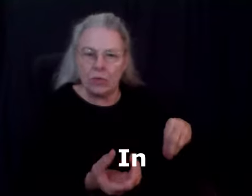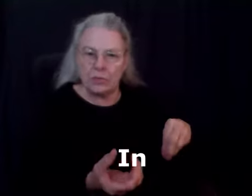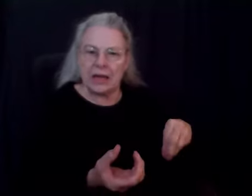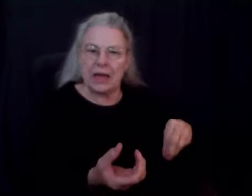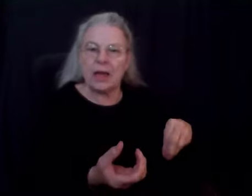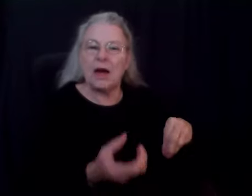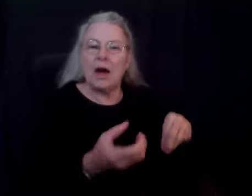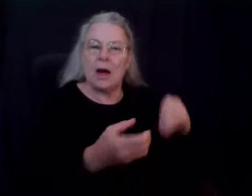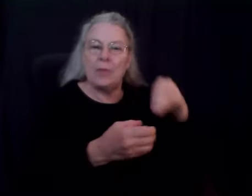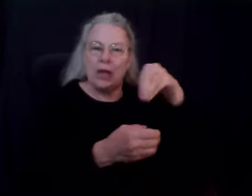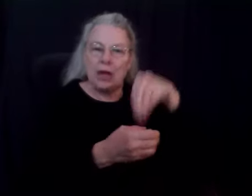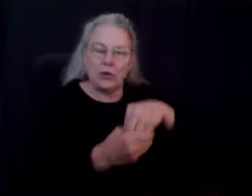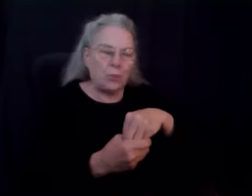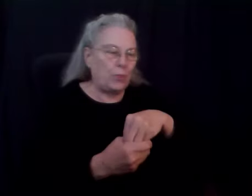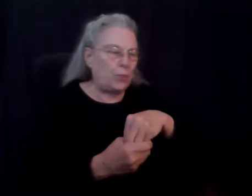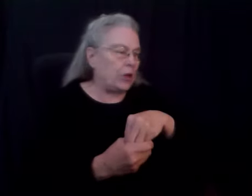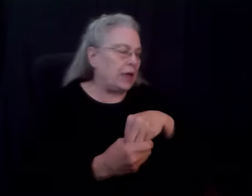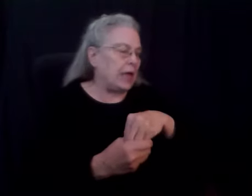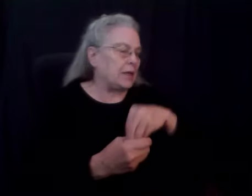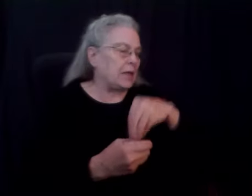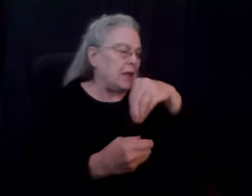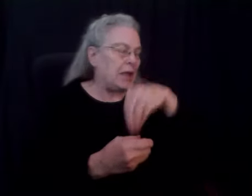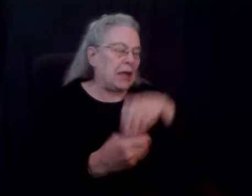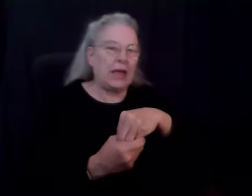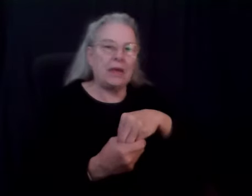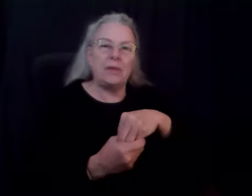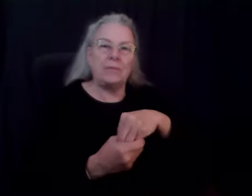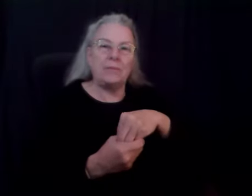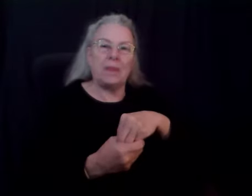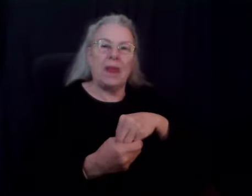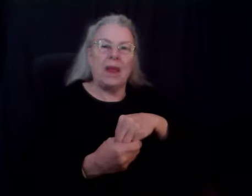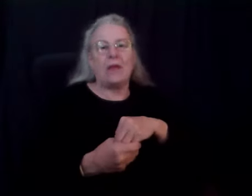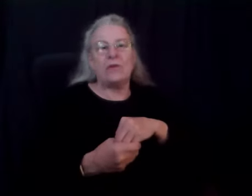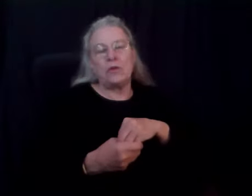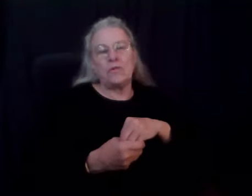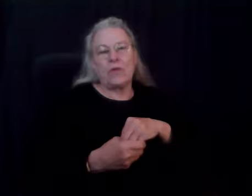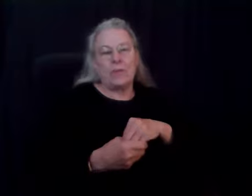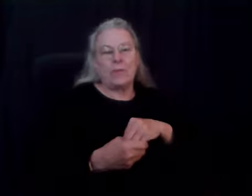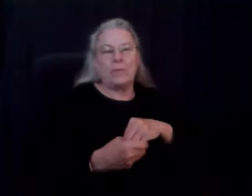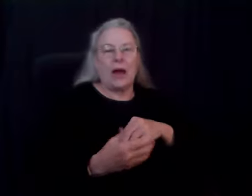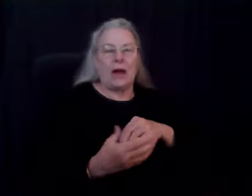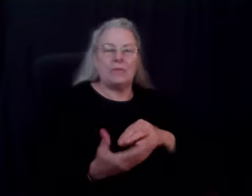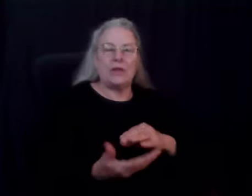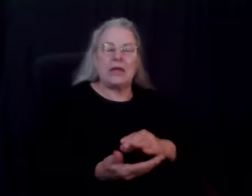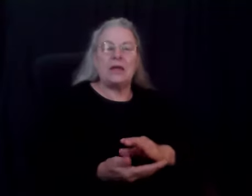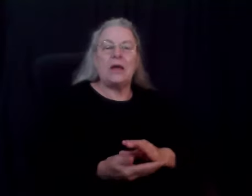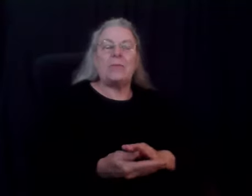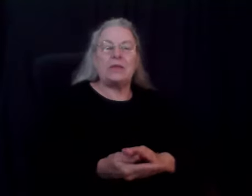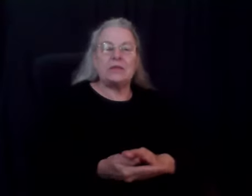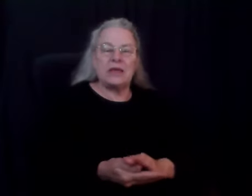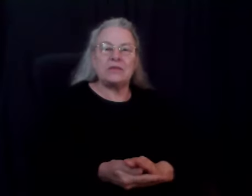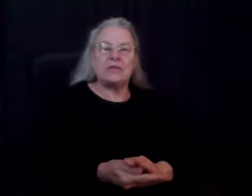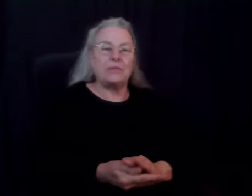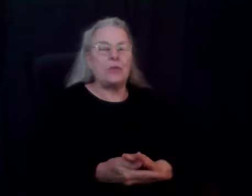a cup, and you put it in, and then you've got the possessive